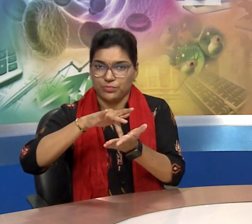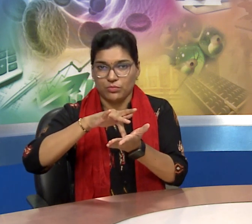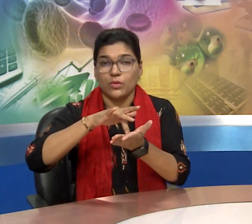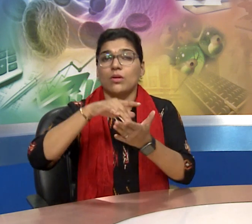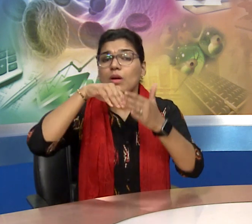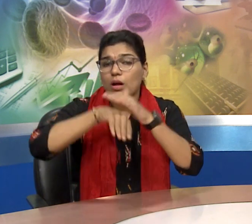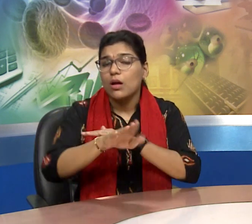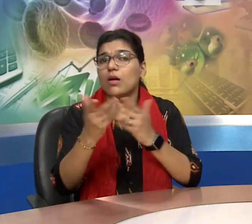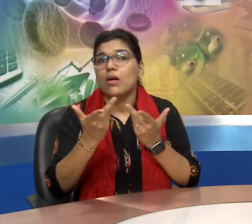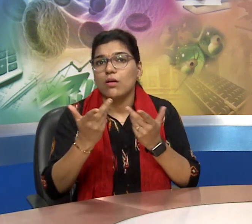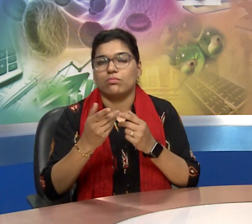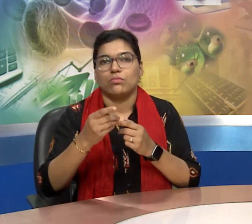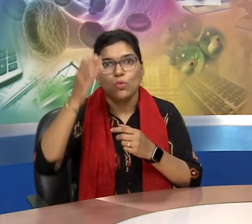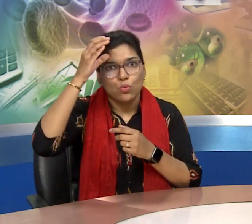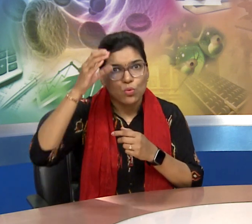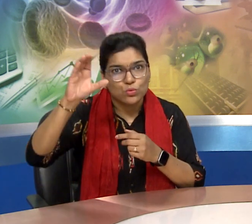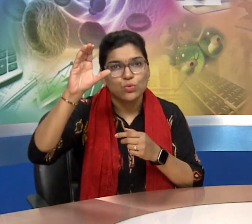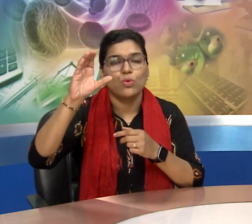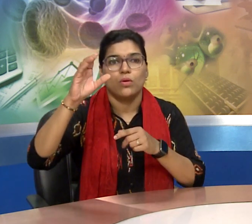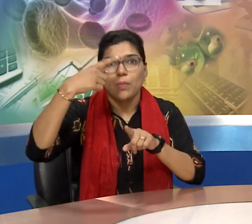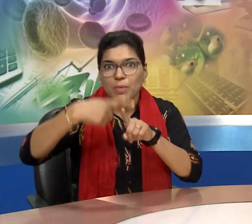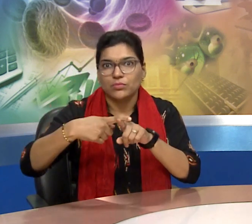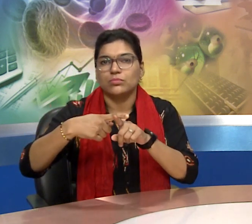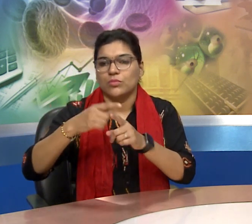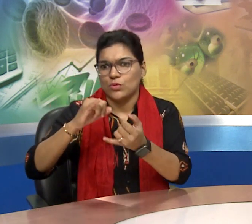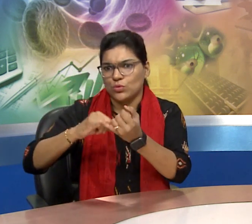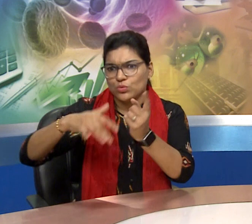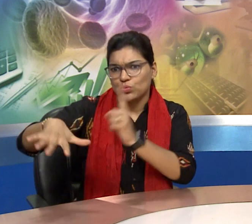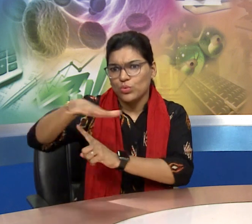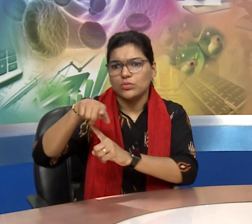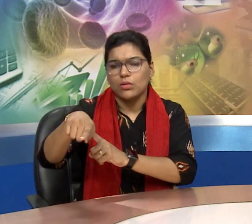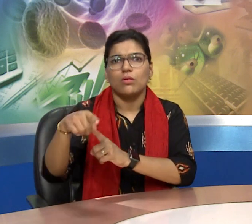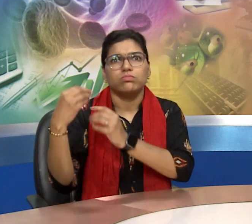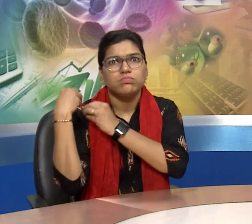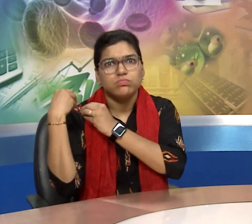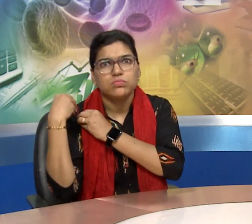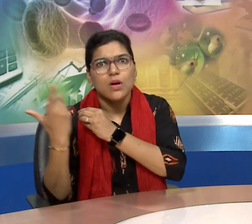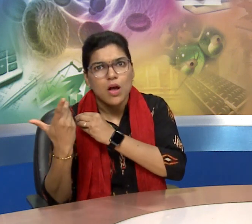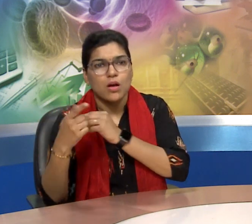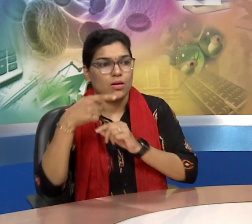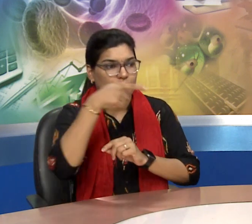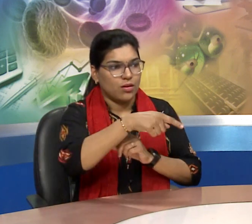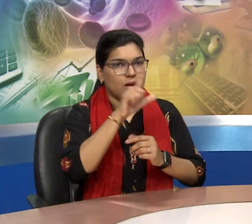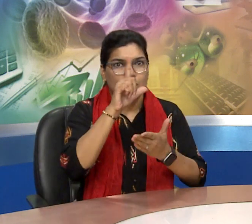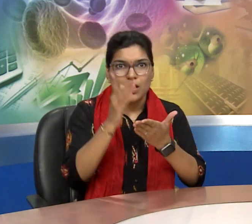will be discussing the concept and the role in society about sign language.